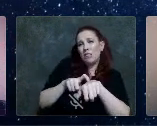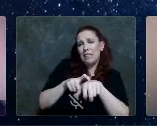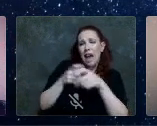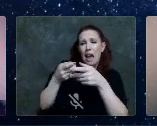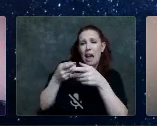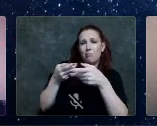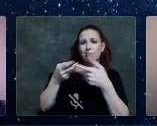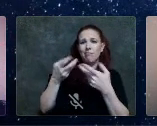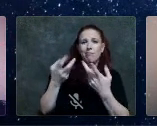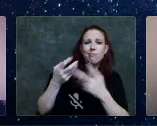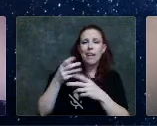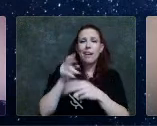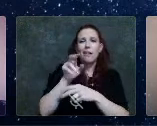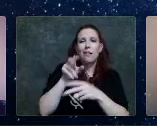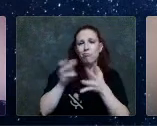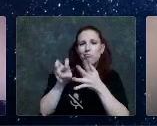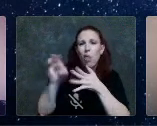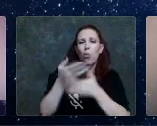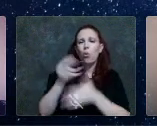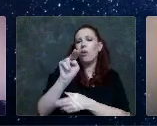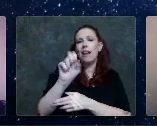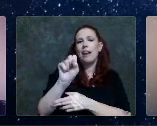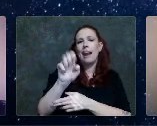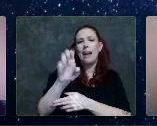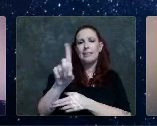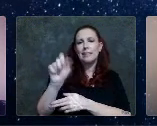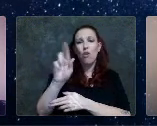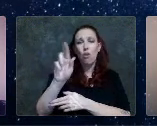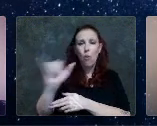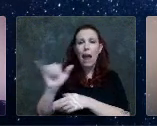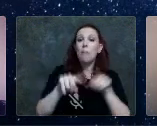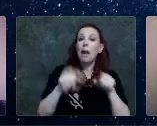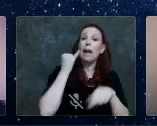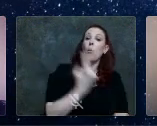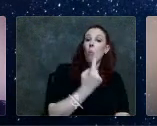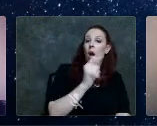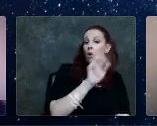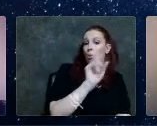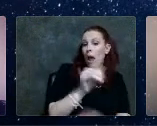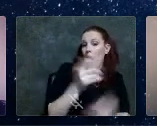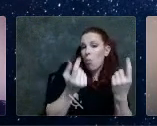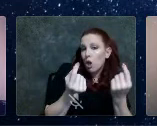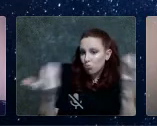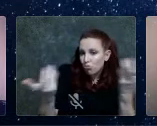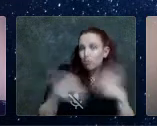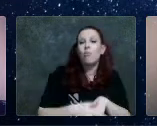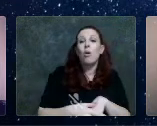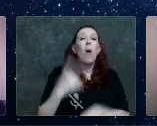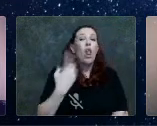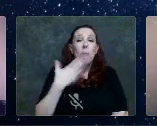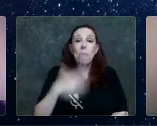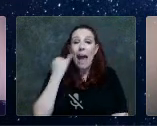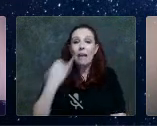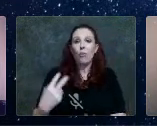array. You can kind of have those proactive conversations with the interviewer. What doesn't look good is when someone's stuck. Like,